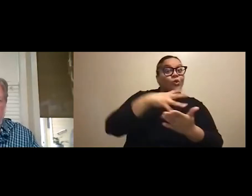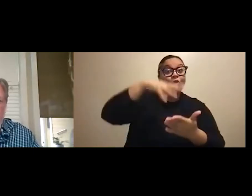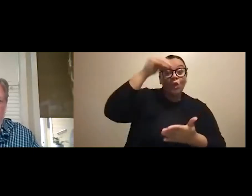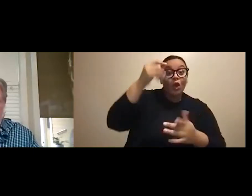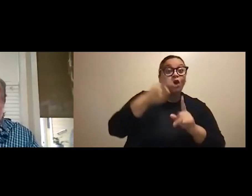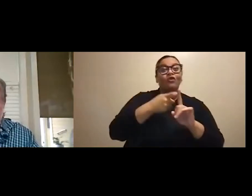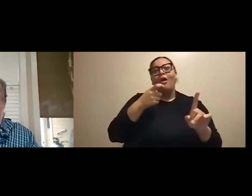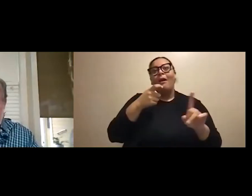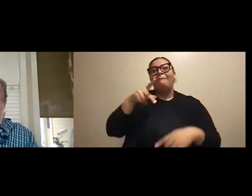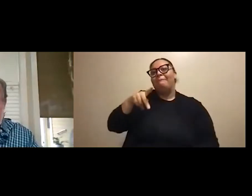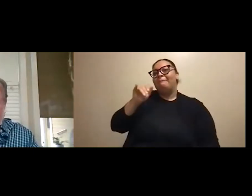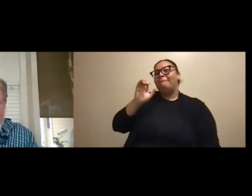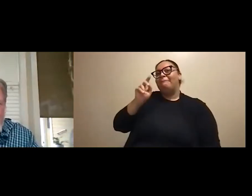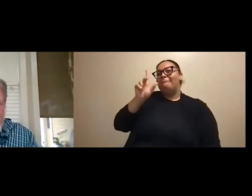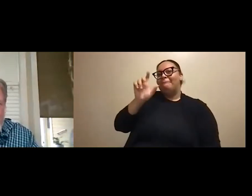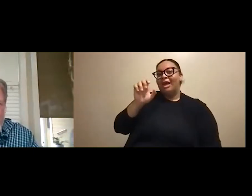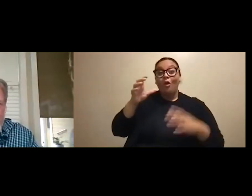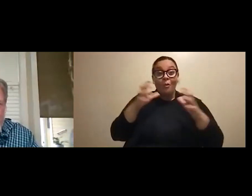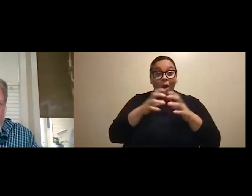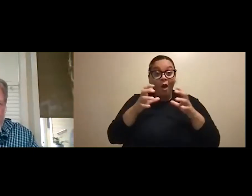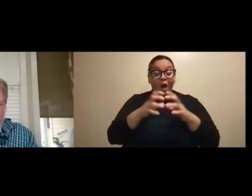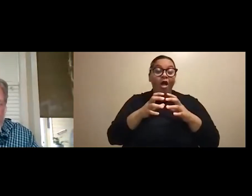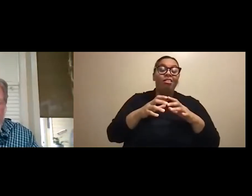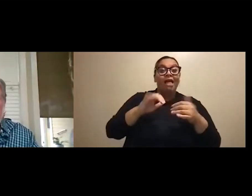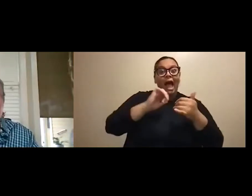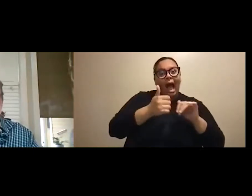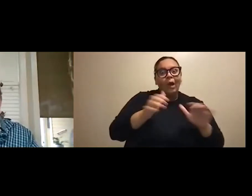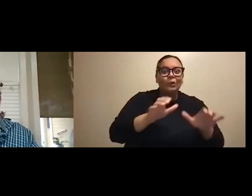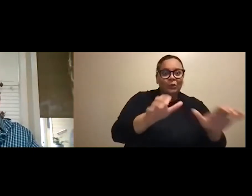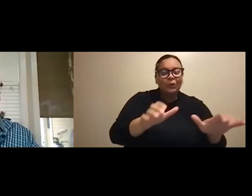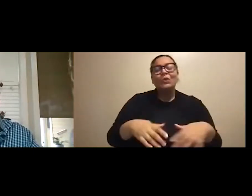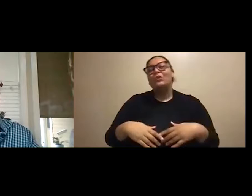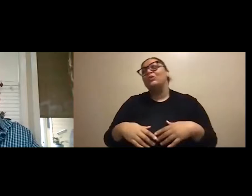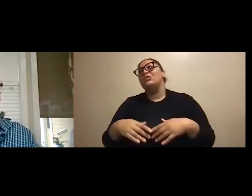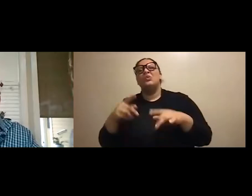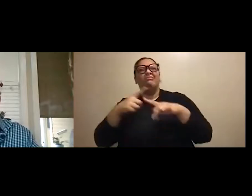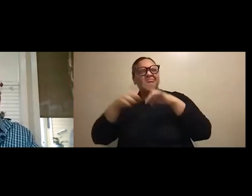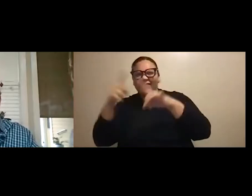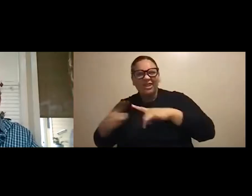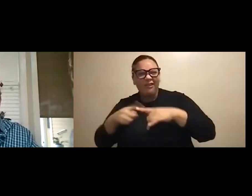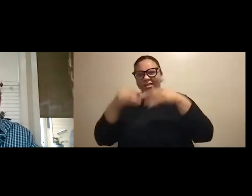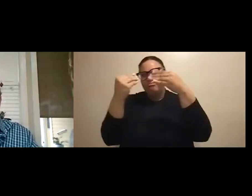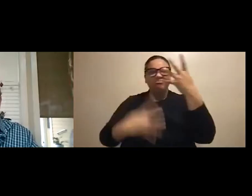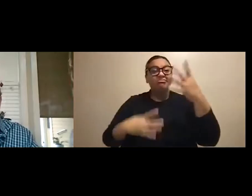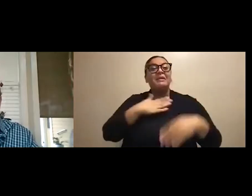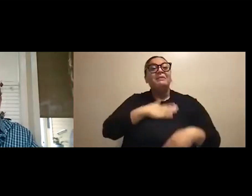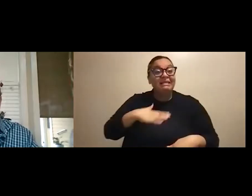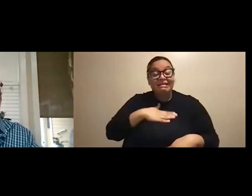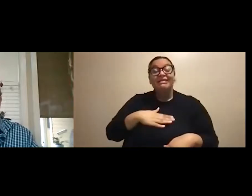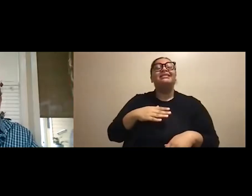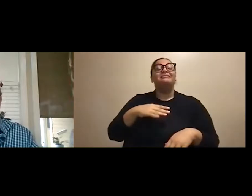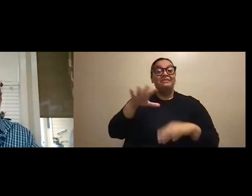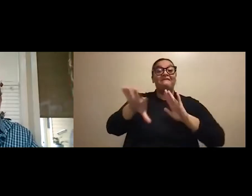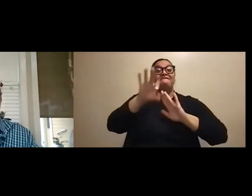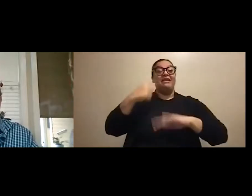pickleball instruction to Puerto Rican food cooking classes, please visit our Deschutes Public Library's YouTube